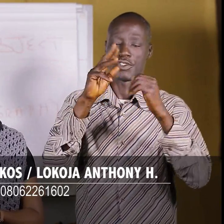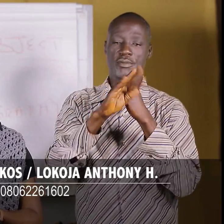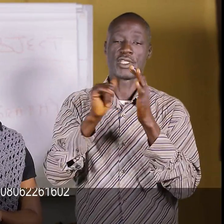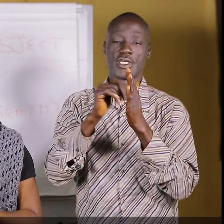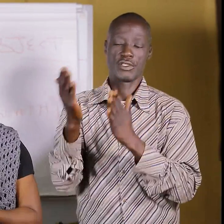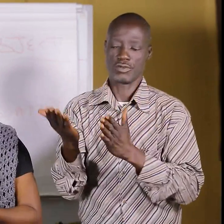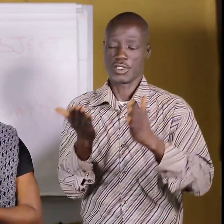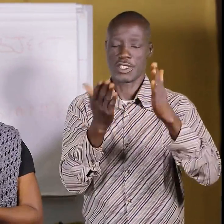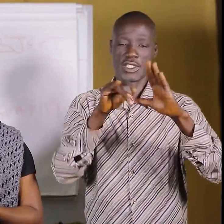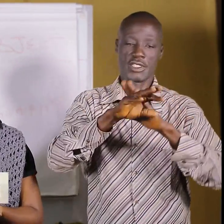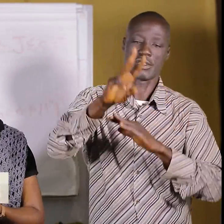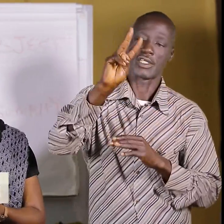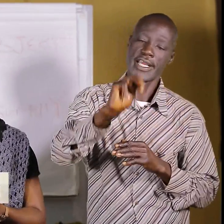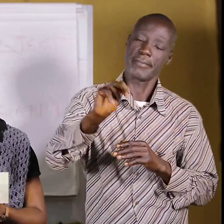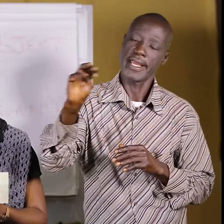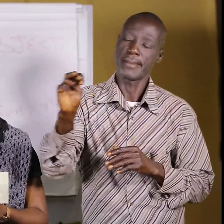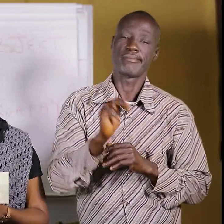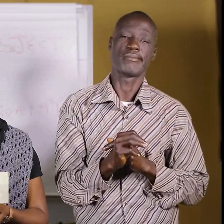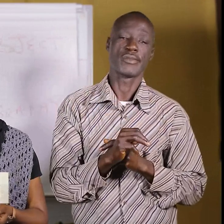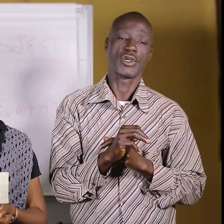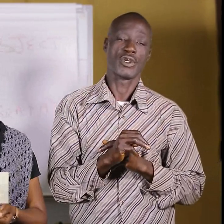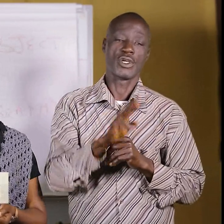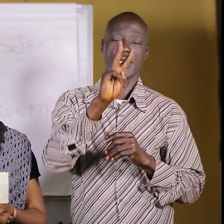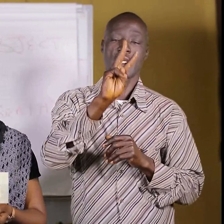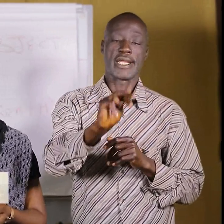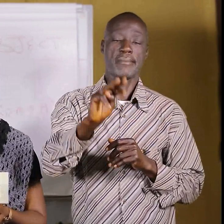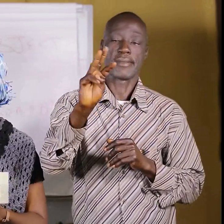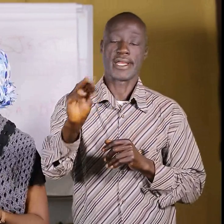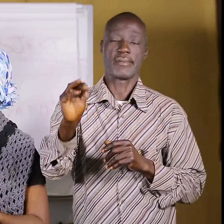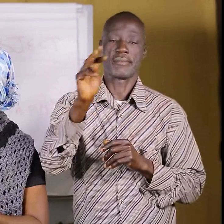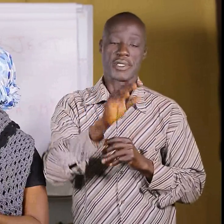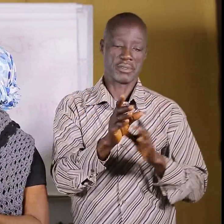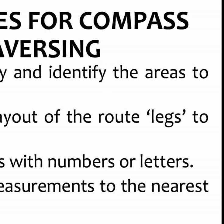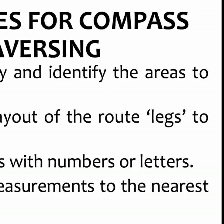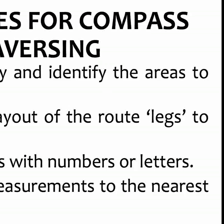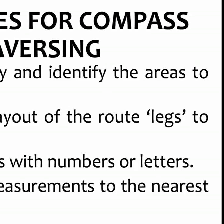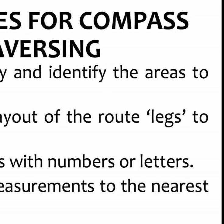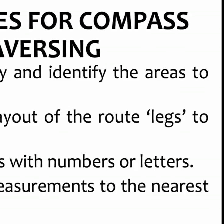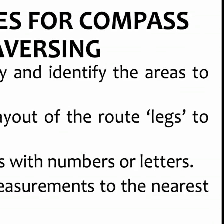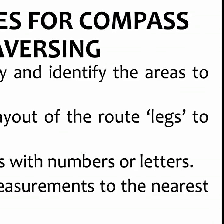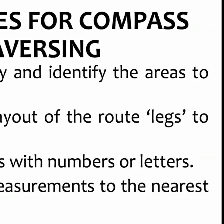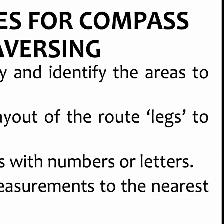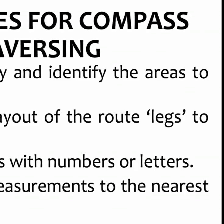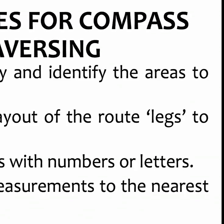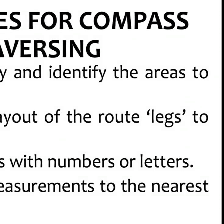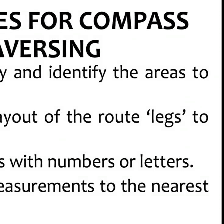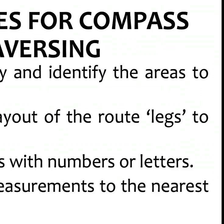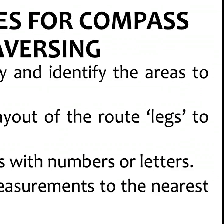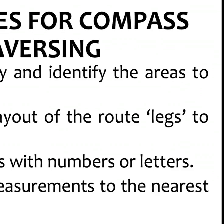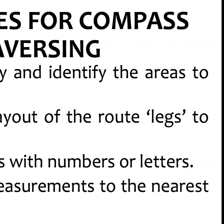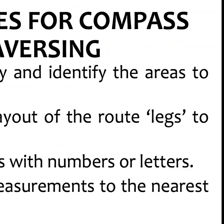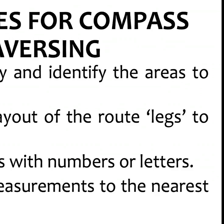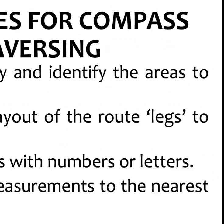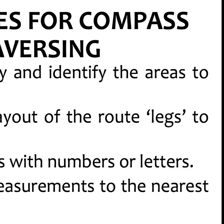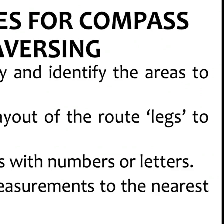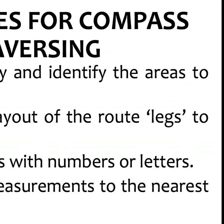will take in millimeters. We'll measure in meters, sorry. You measure in this direction, you measure in that direction. Number 3, you mark the stations